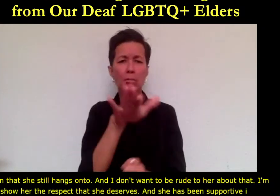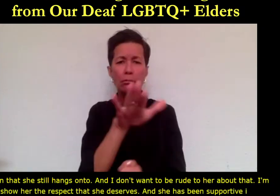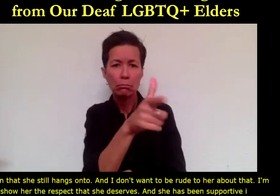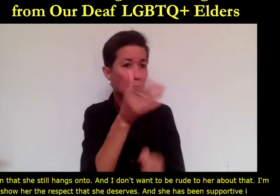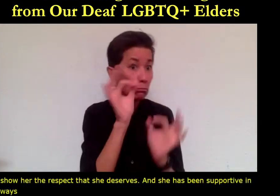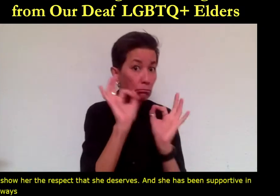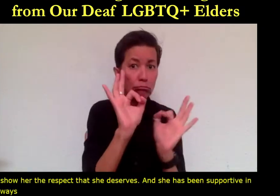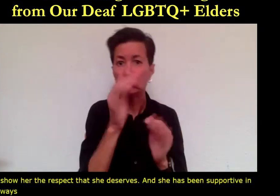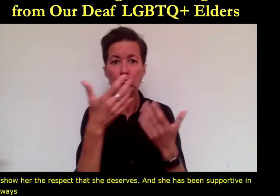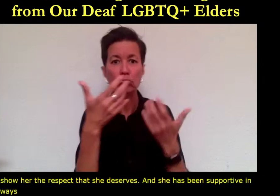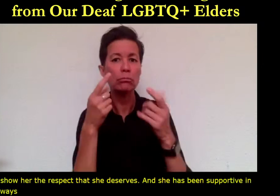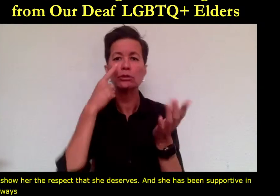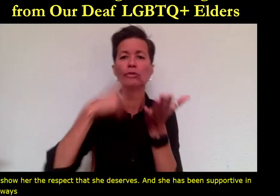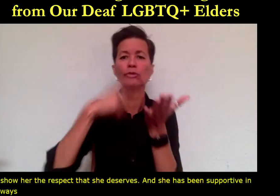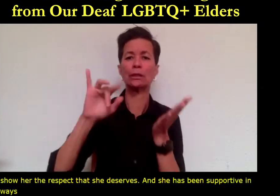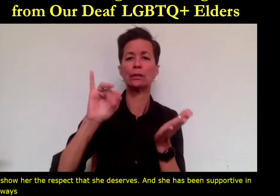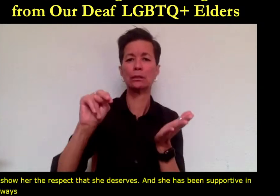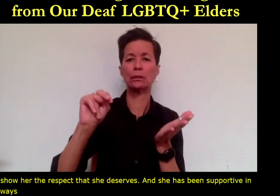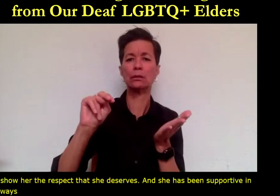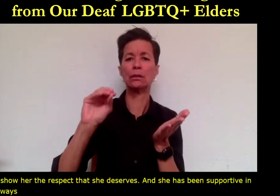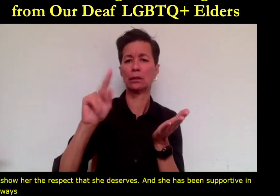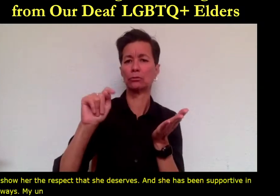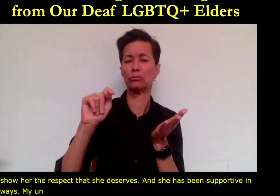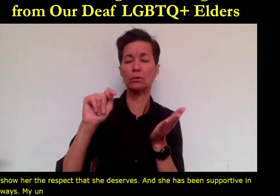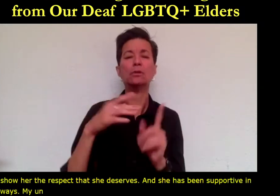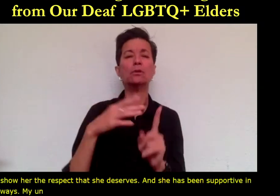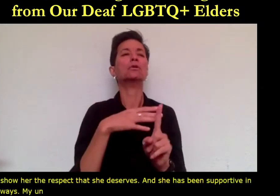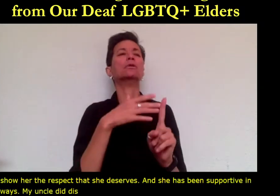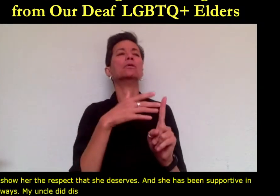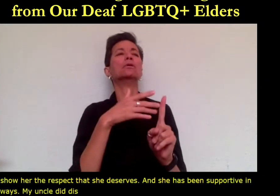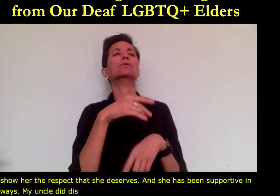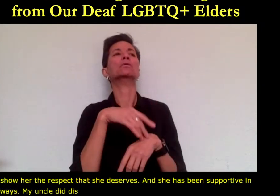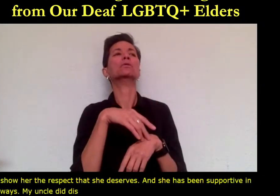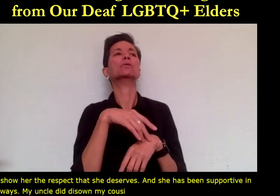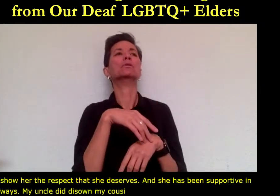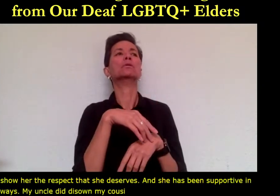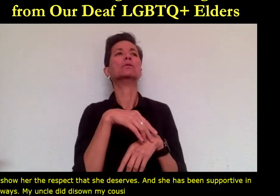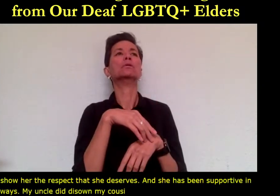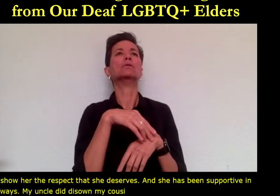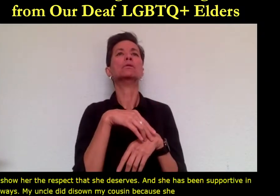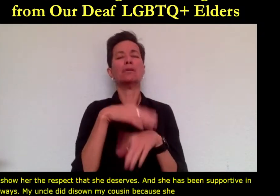to be disowned and she always asks me if i'm okay she checks in with me um